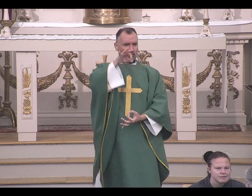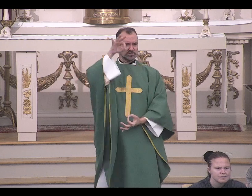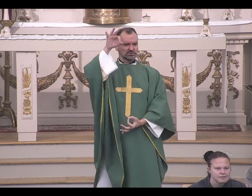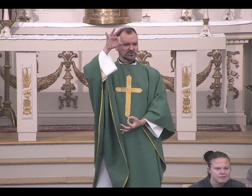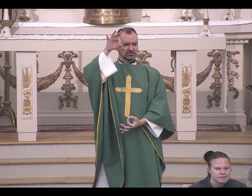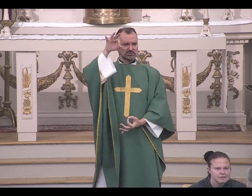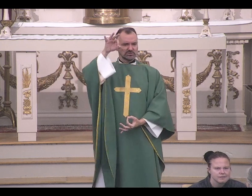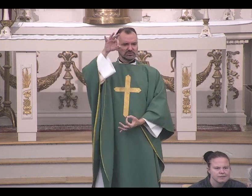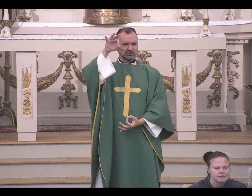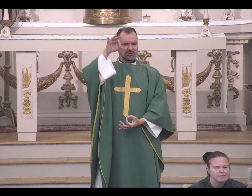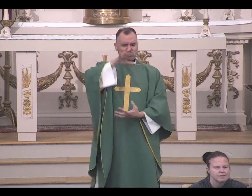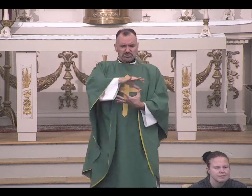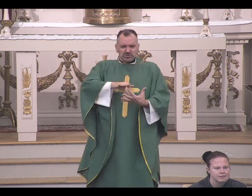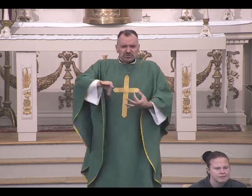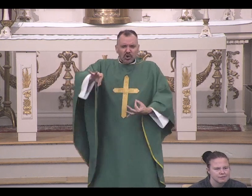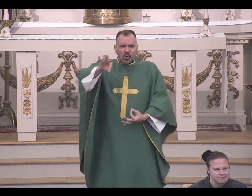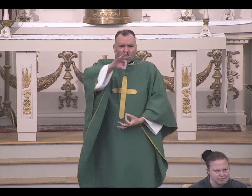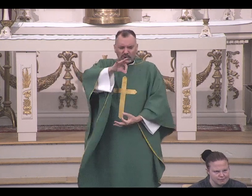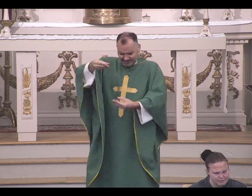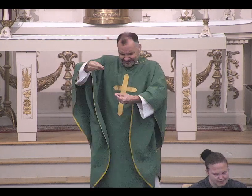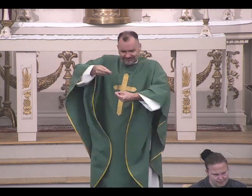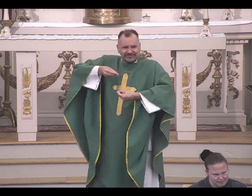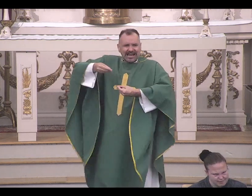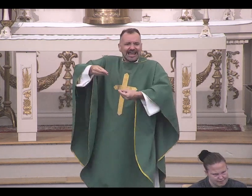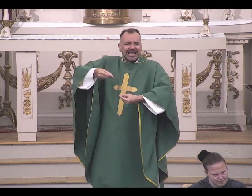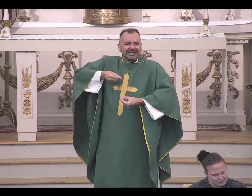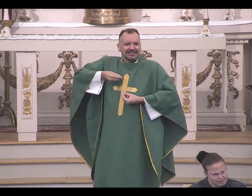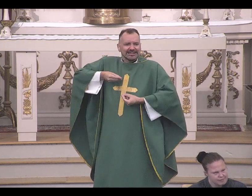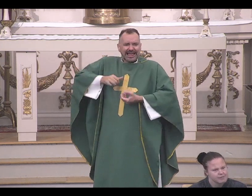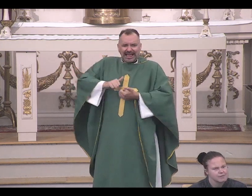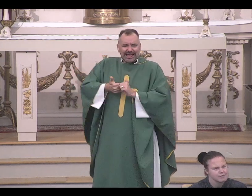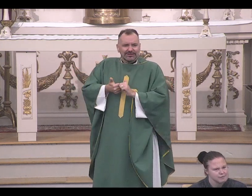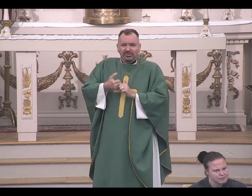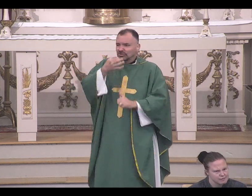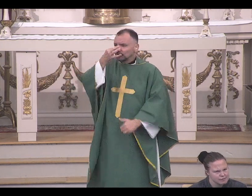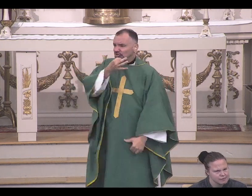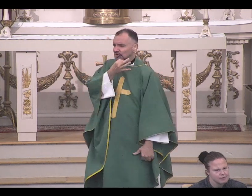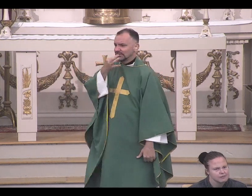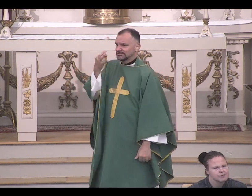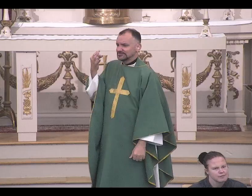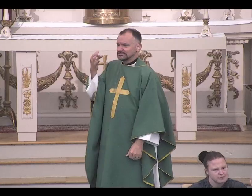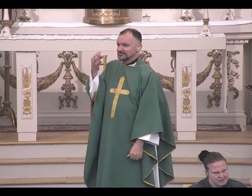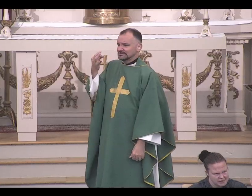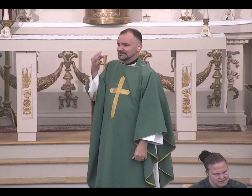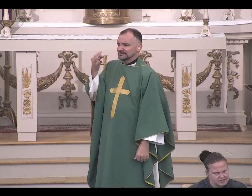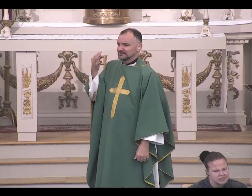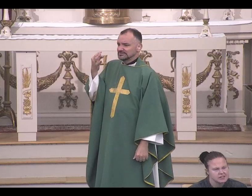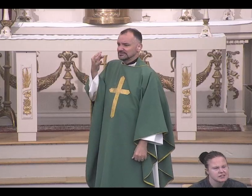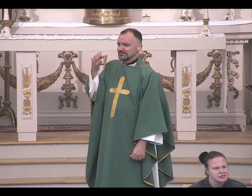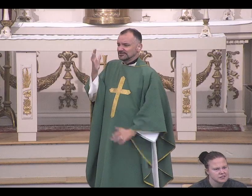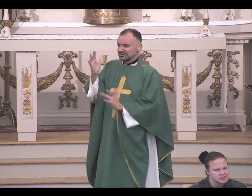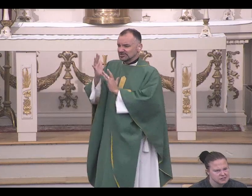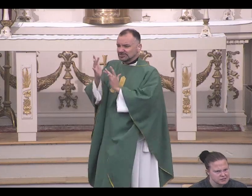is the home for every soul, where souls are fed with the